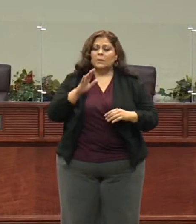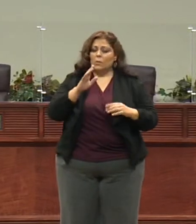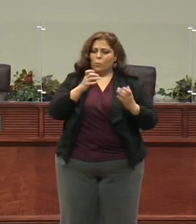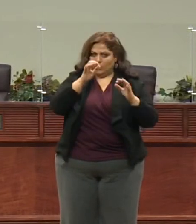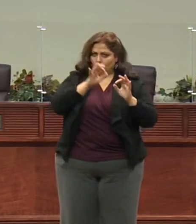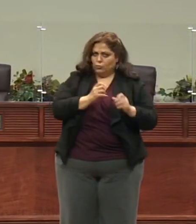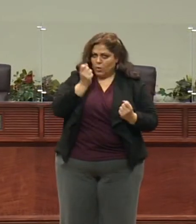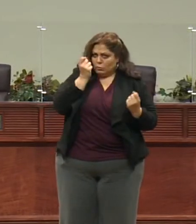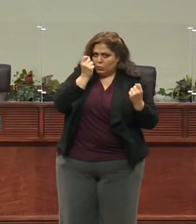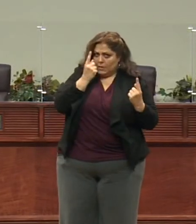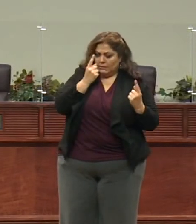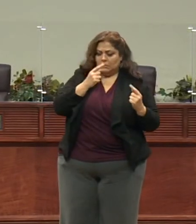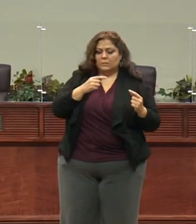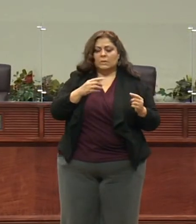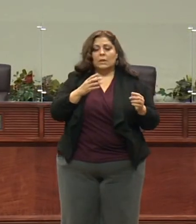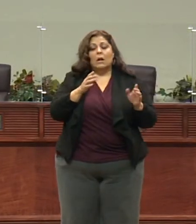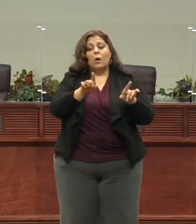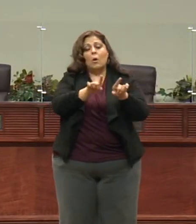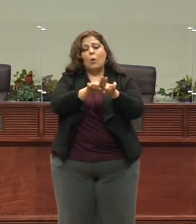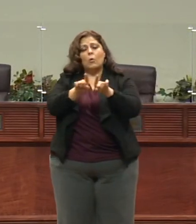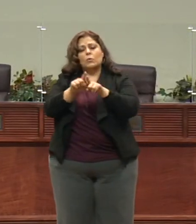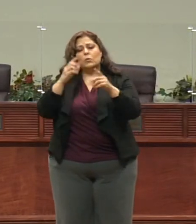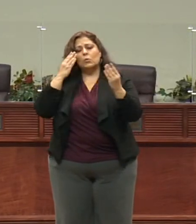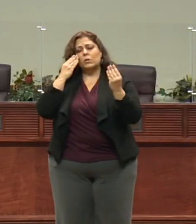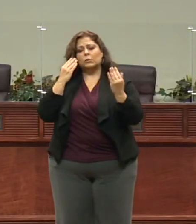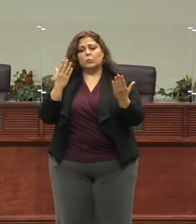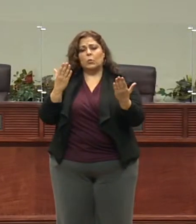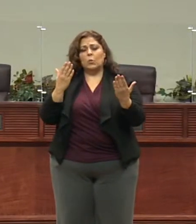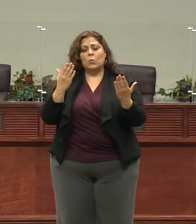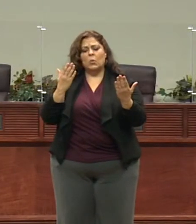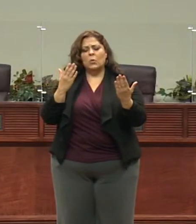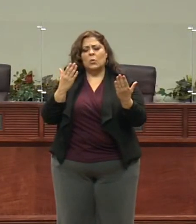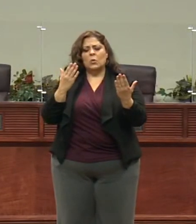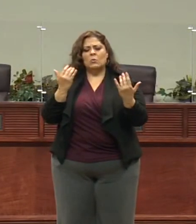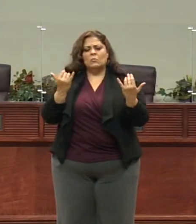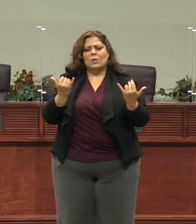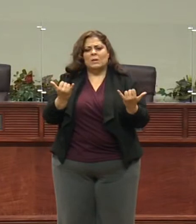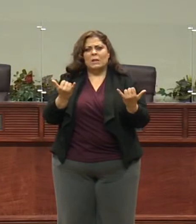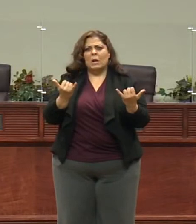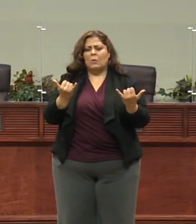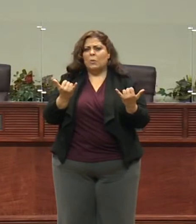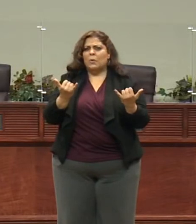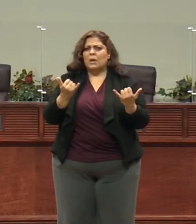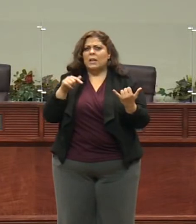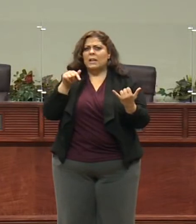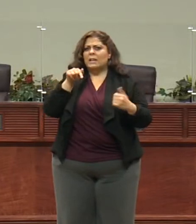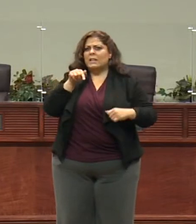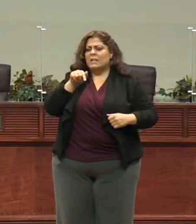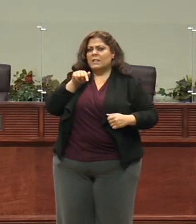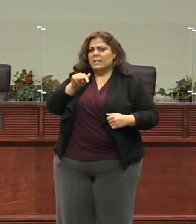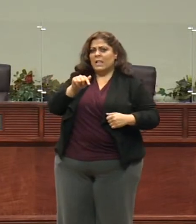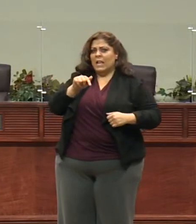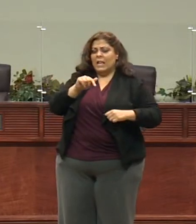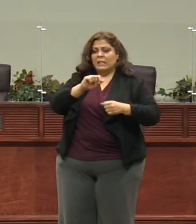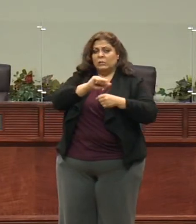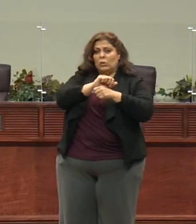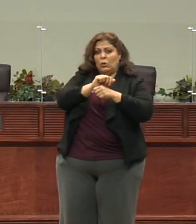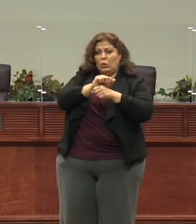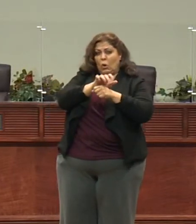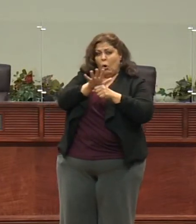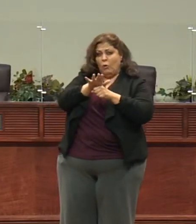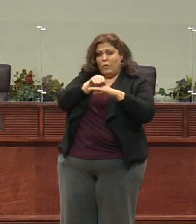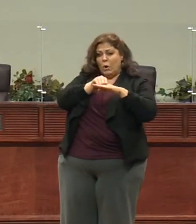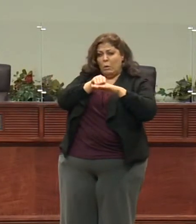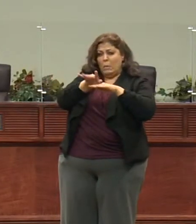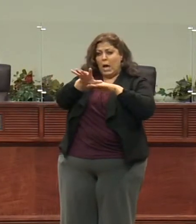want to share with you that this is clearly what has been described as a pandemic of the